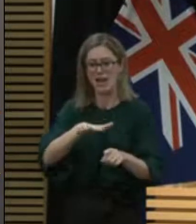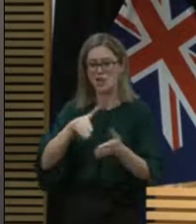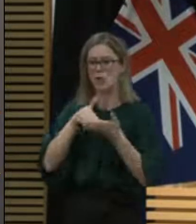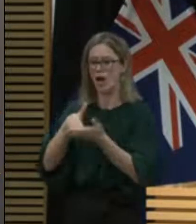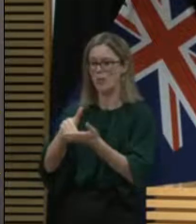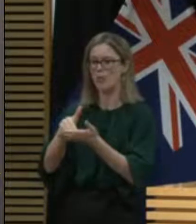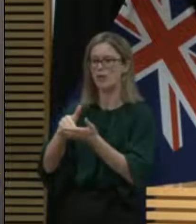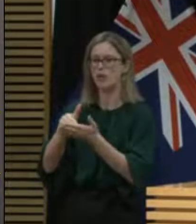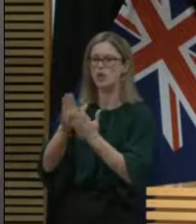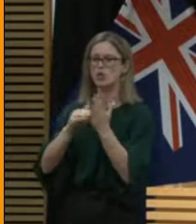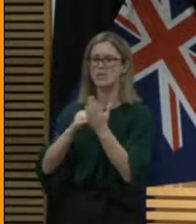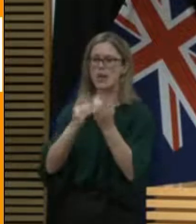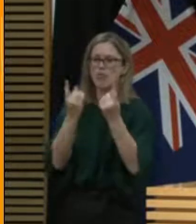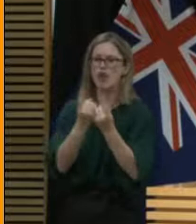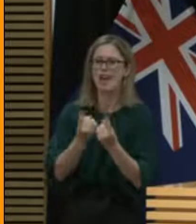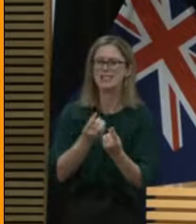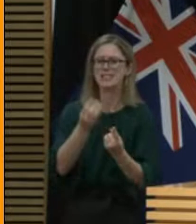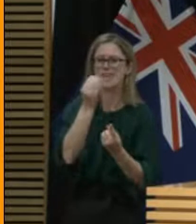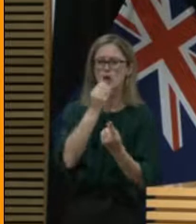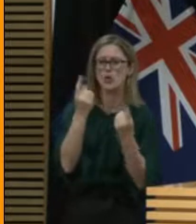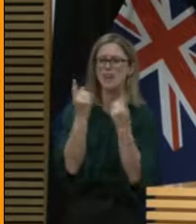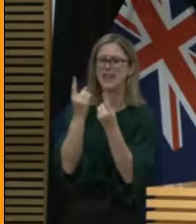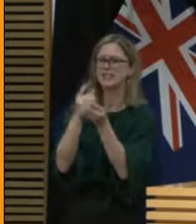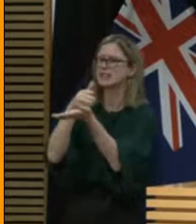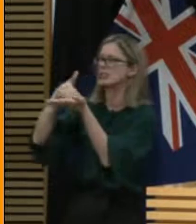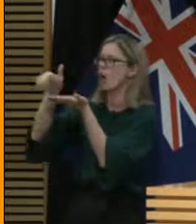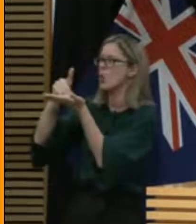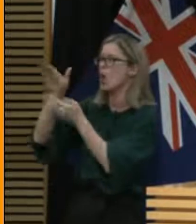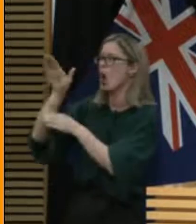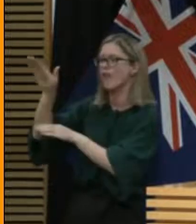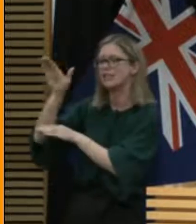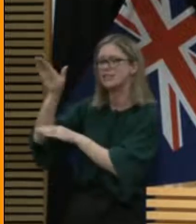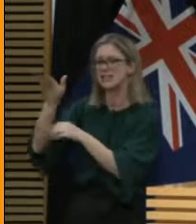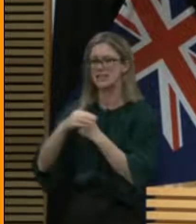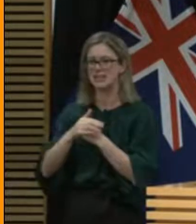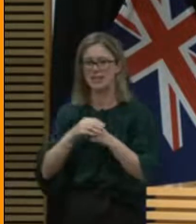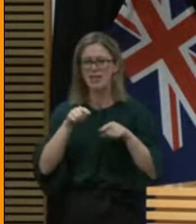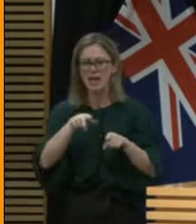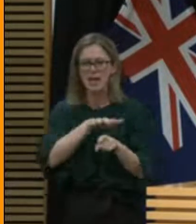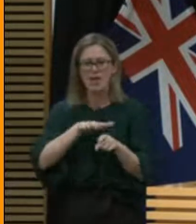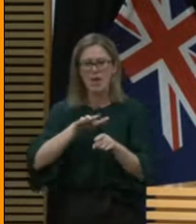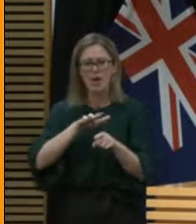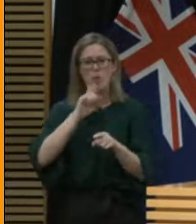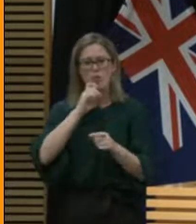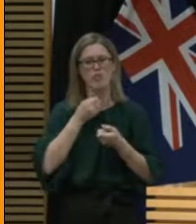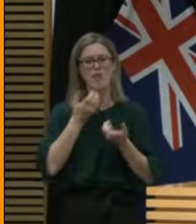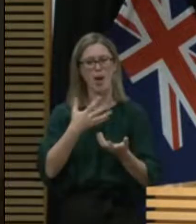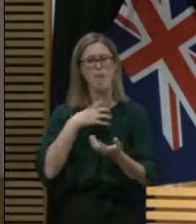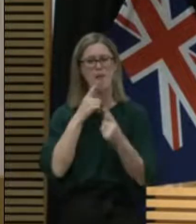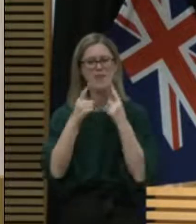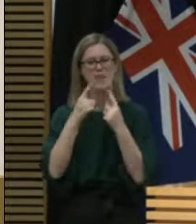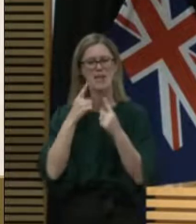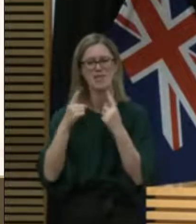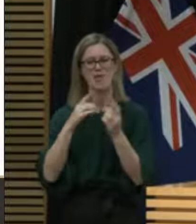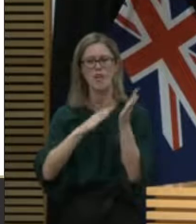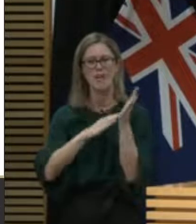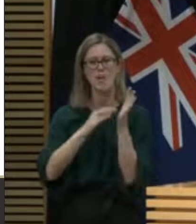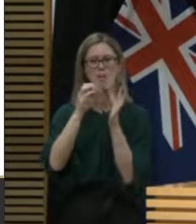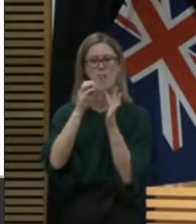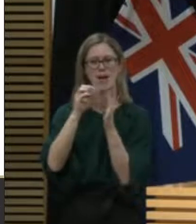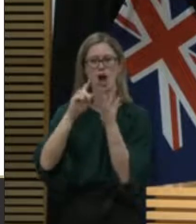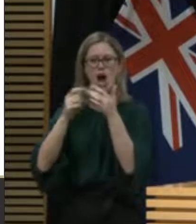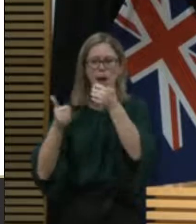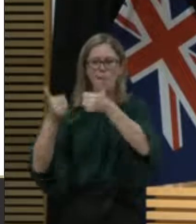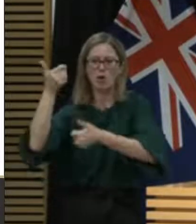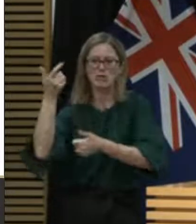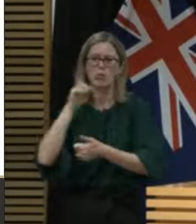Zealand products to specific overseas markets. More information about this will be available from the Ministry for Primary Industries in